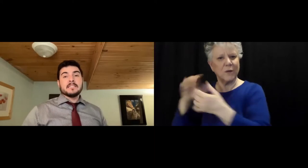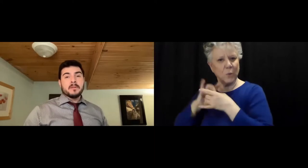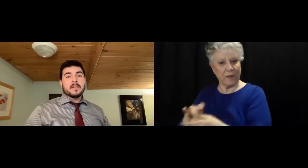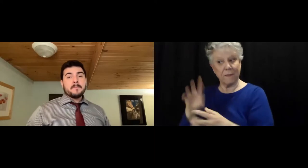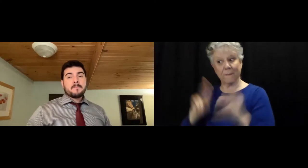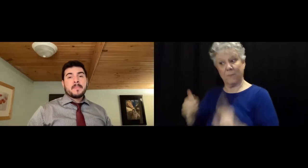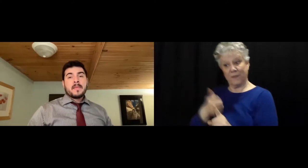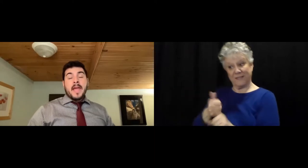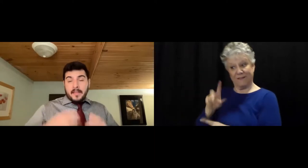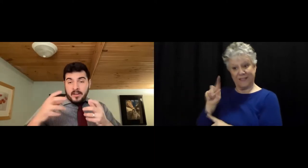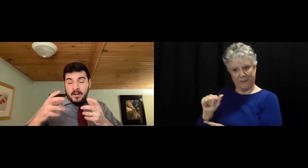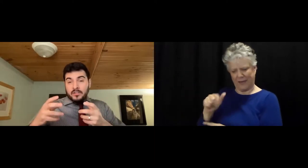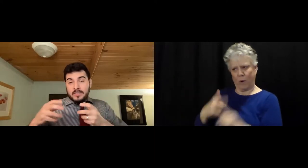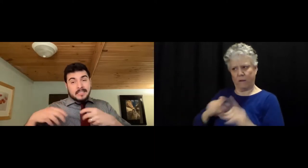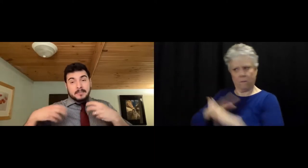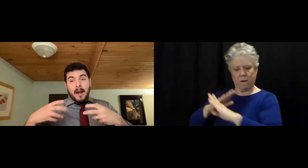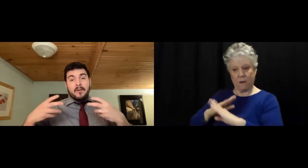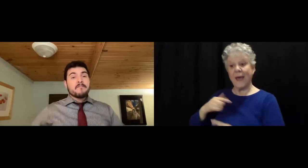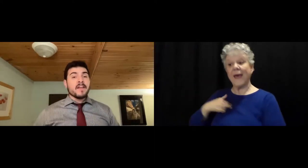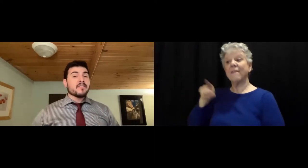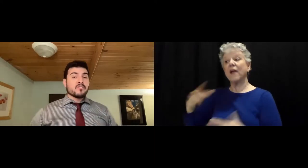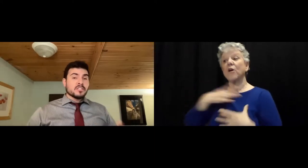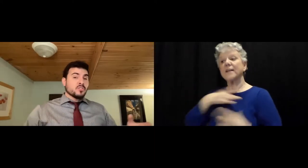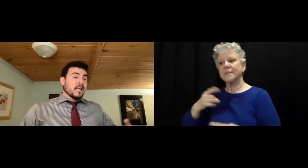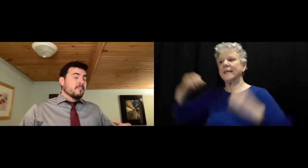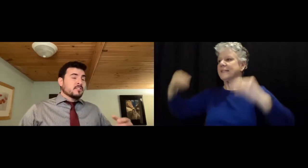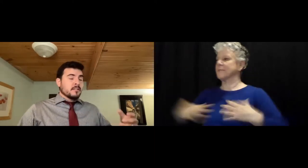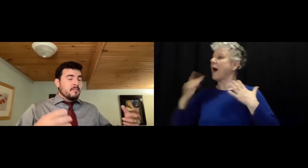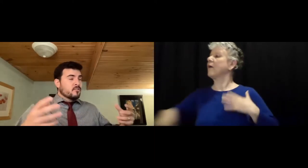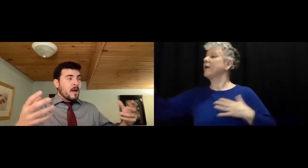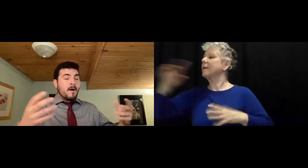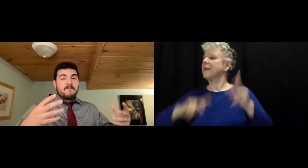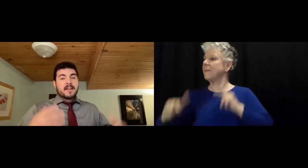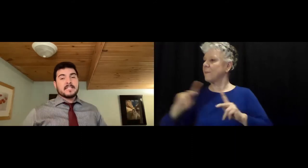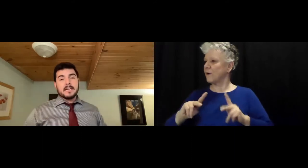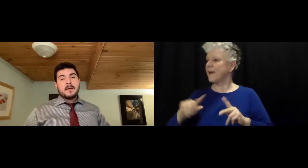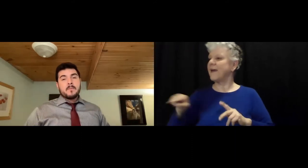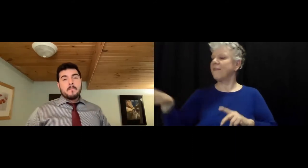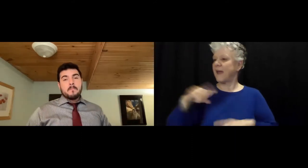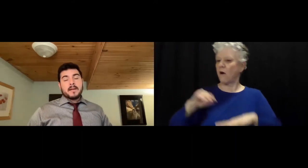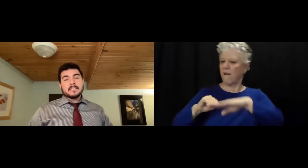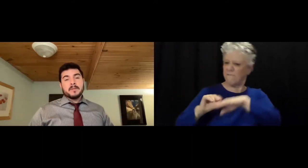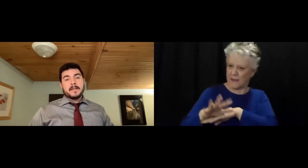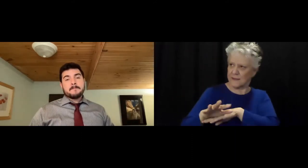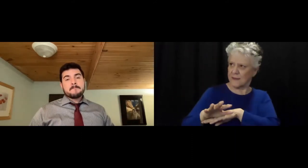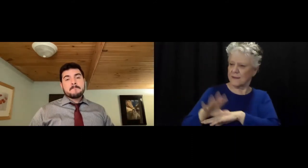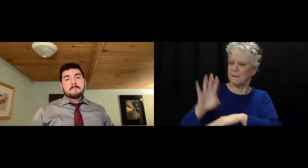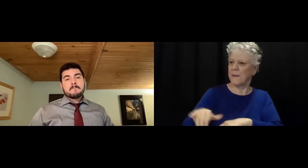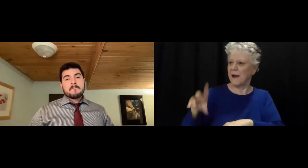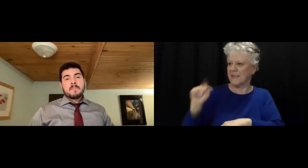have a disability. And their interest is inspiring the faith of Christians whose lives are somehow affected by